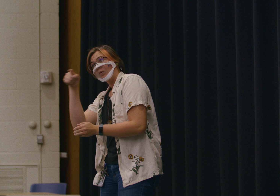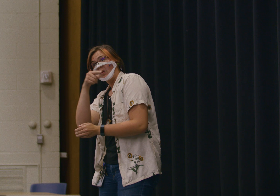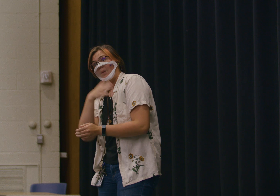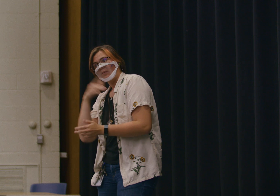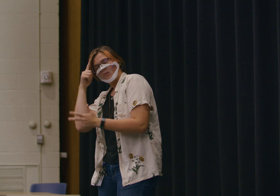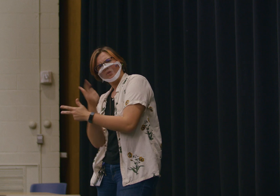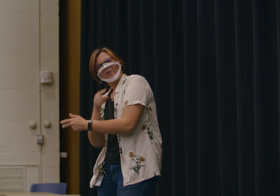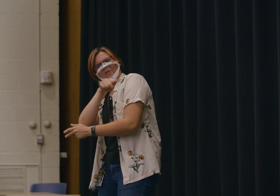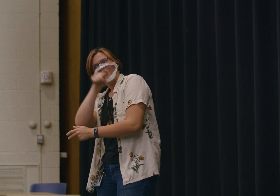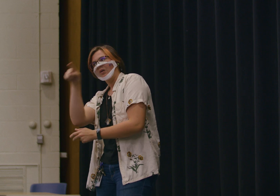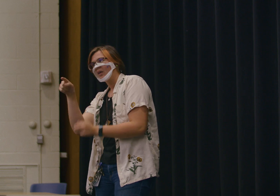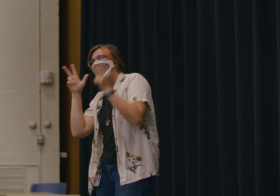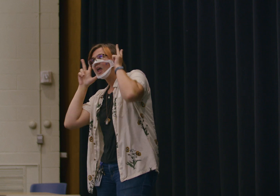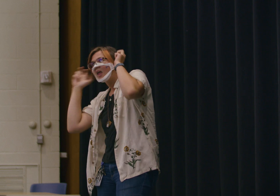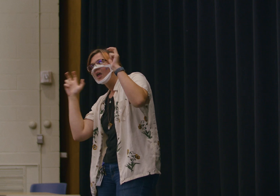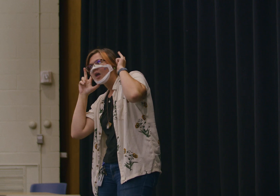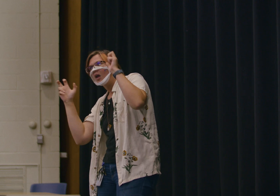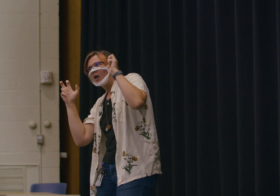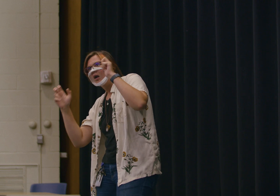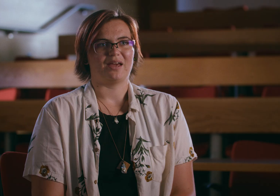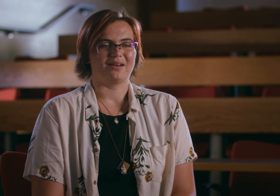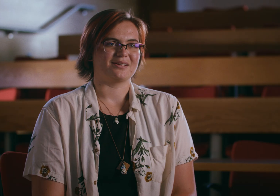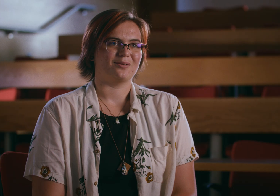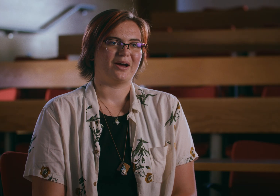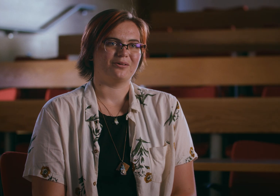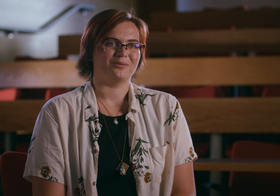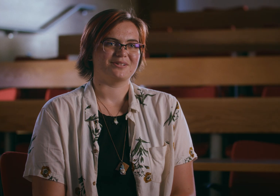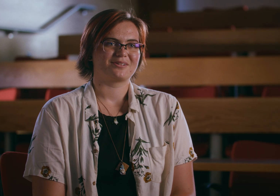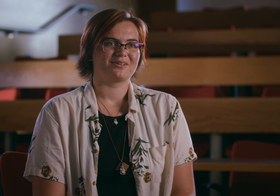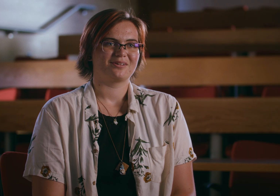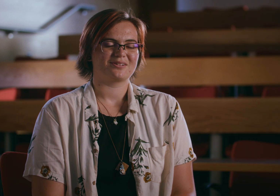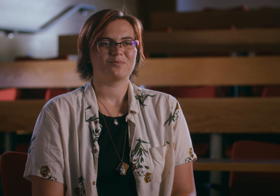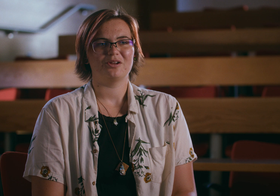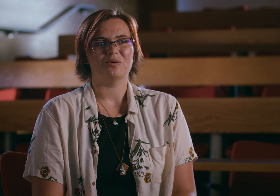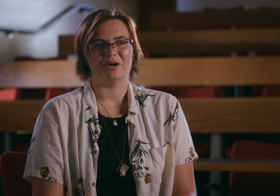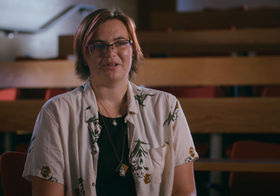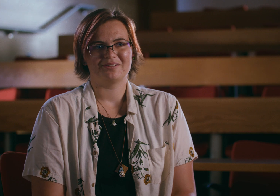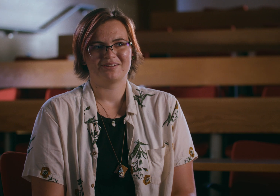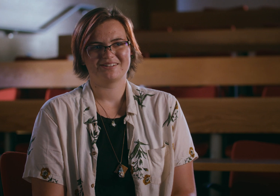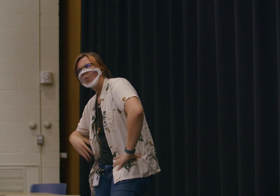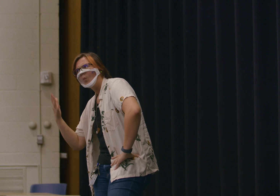professors and have it relate to the larger hearing audience at ASL POW it's a pretty cool moment.